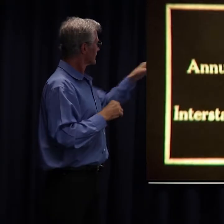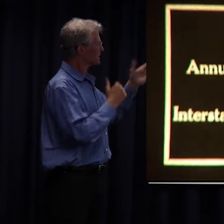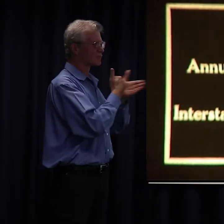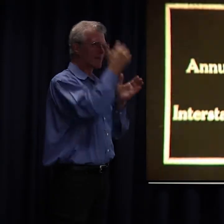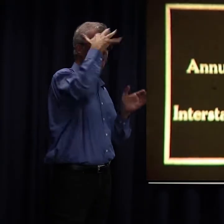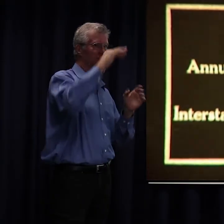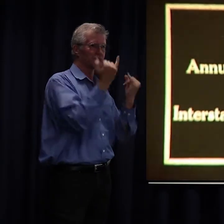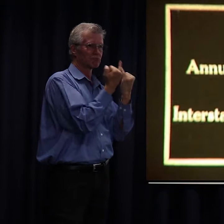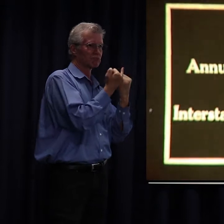school principal.